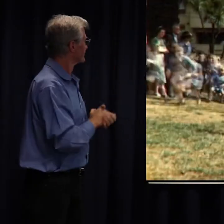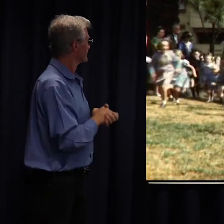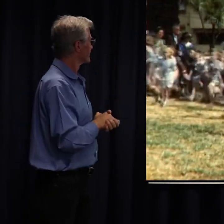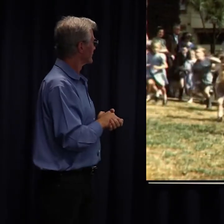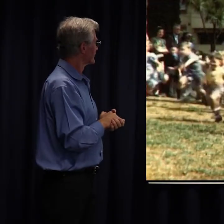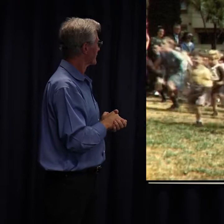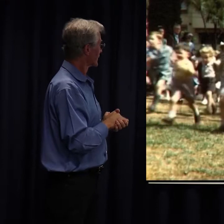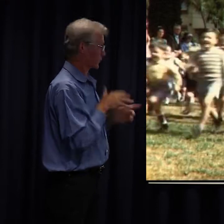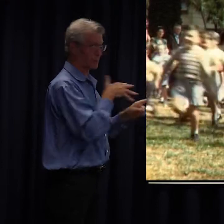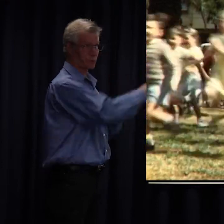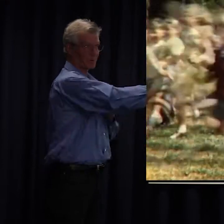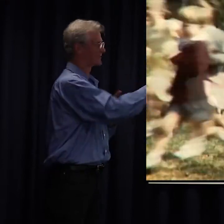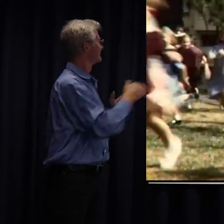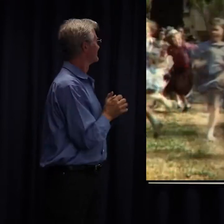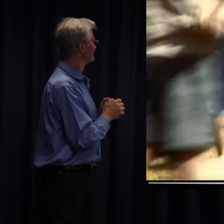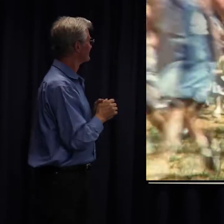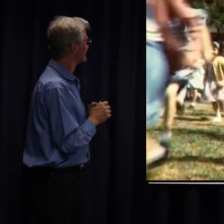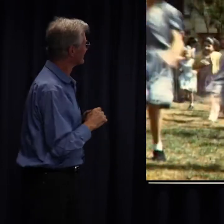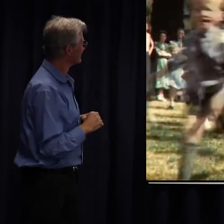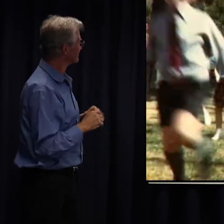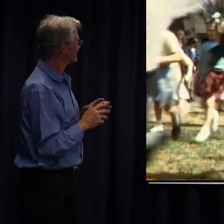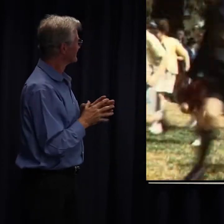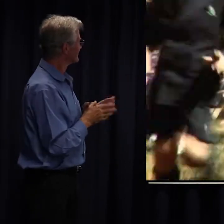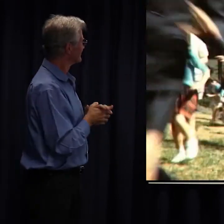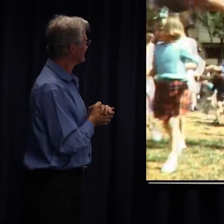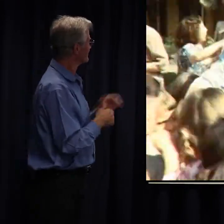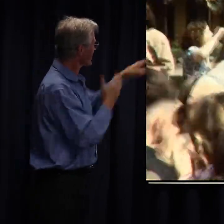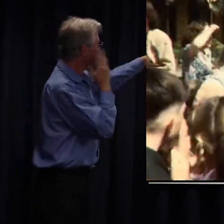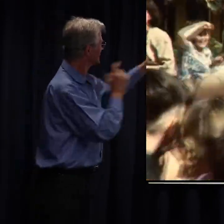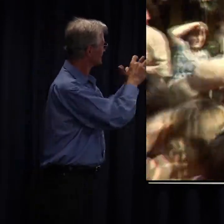this is all at the Deaf Society, Victoria. It's gorgeous.